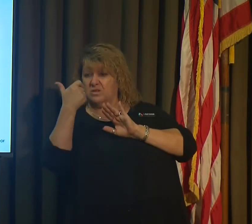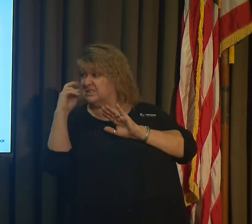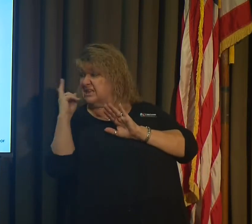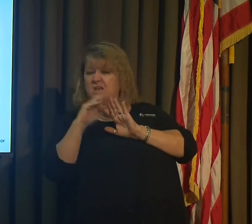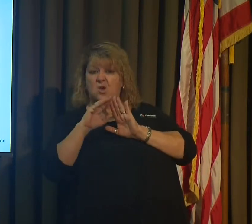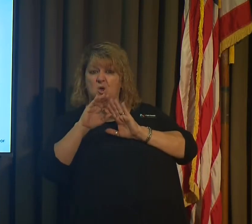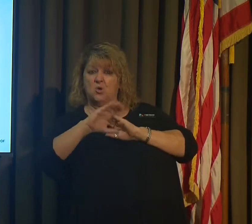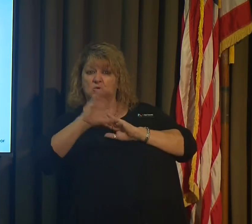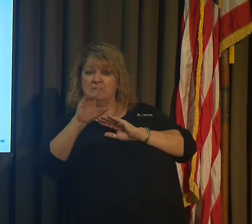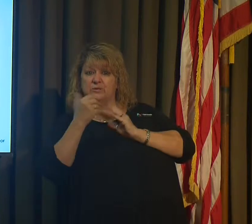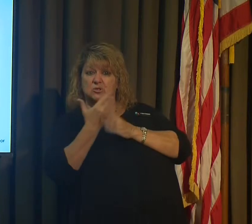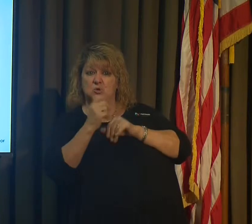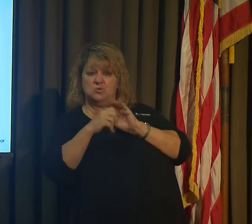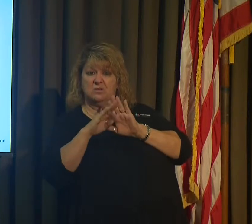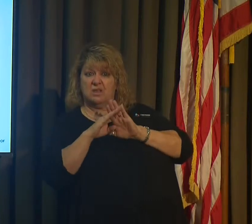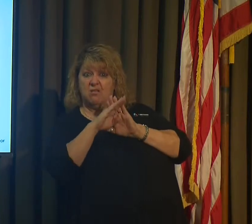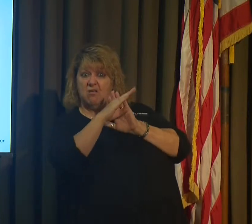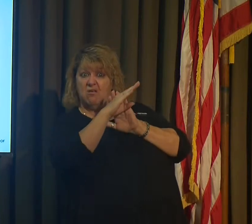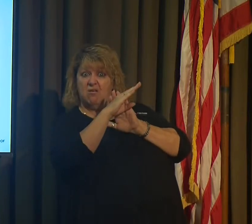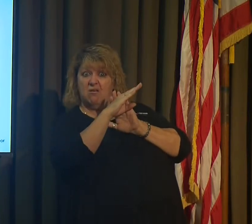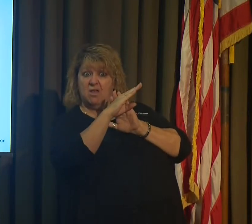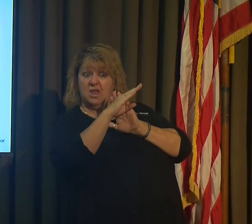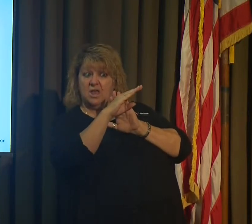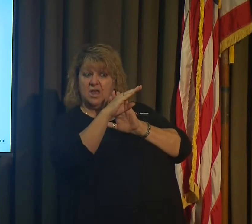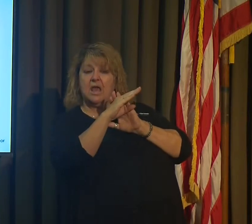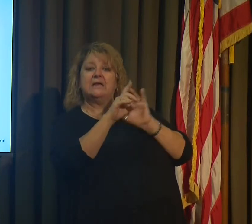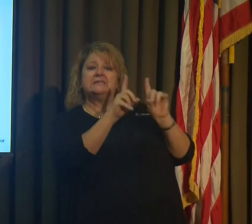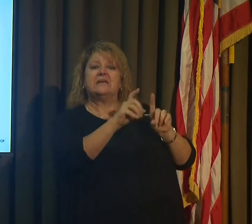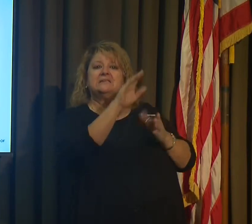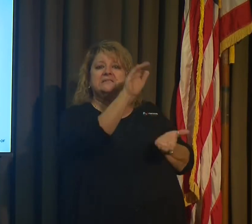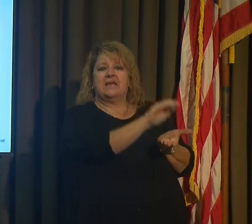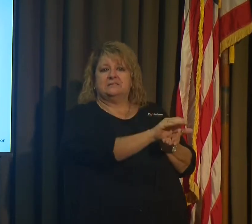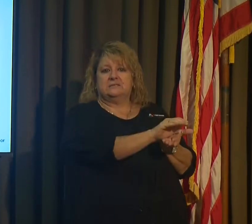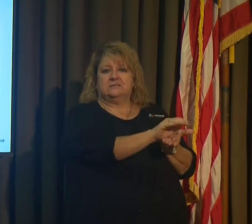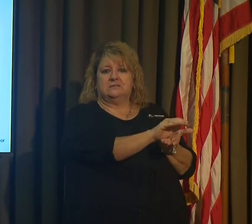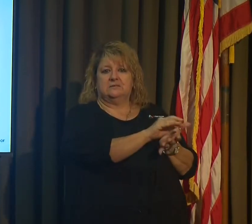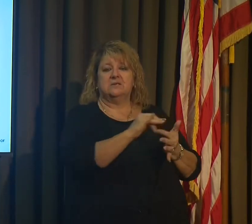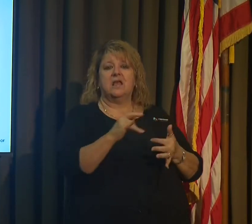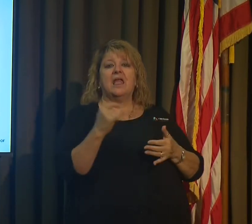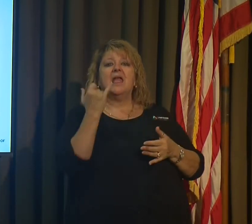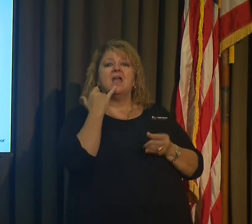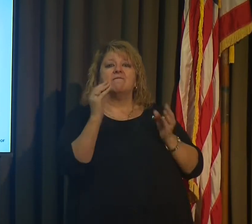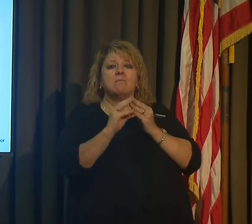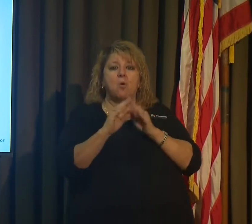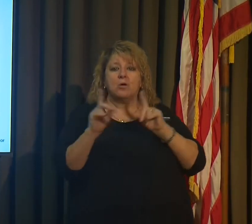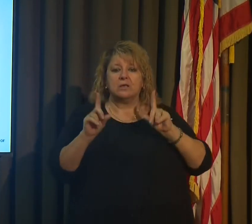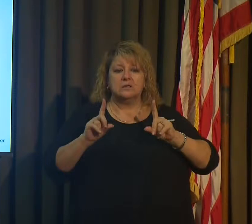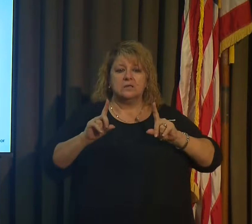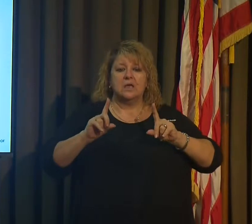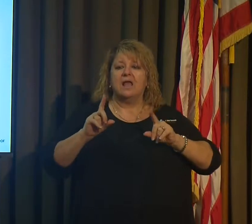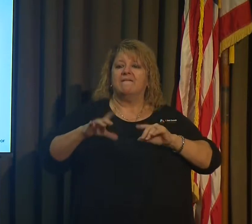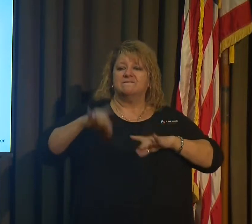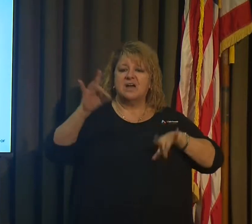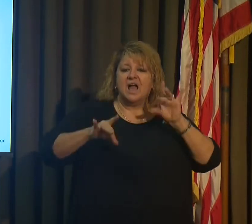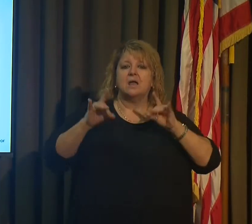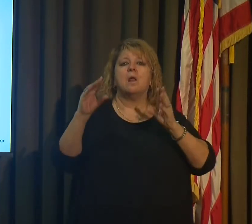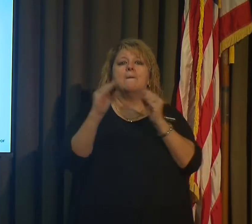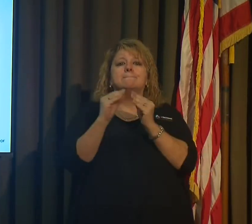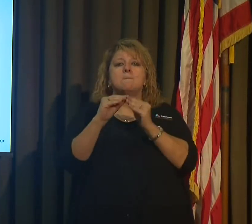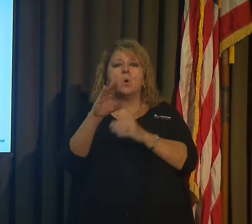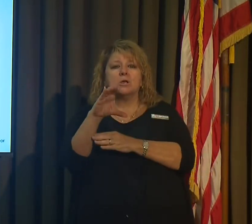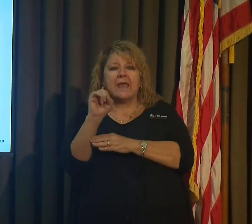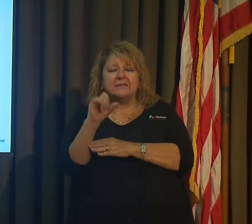New Year's. One of the things about testing is that more cases typically beget more testing. When you have more cases out there, you have